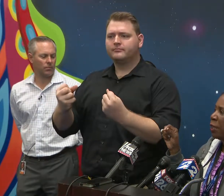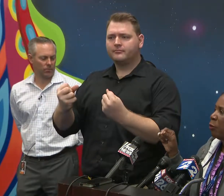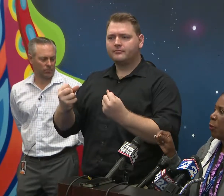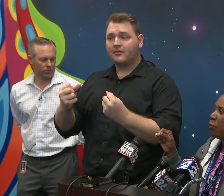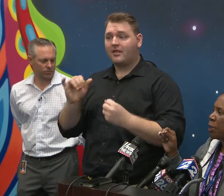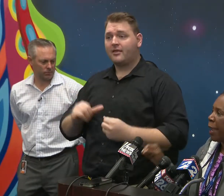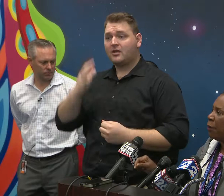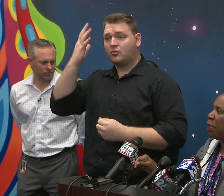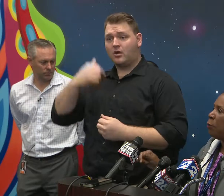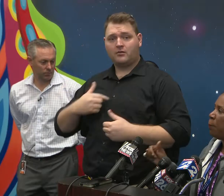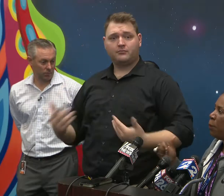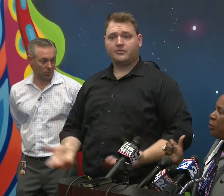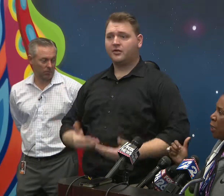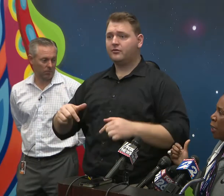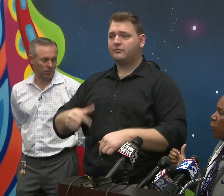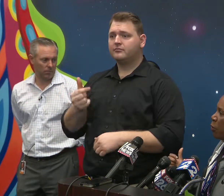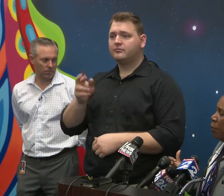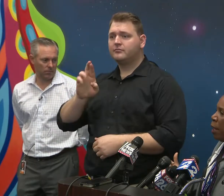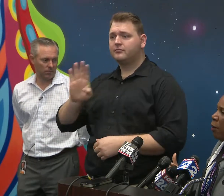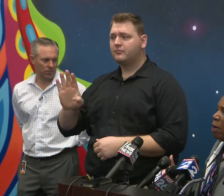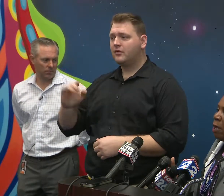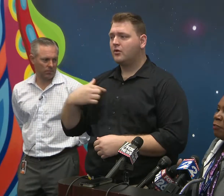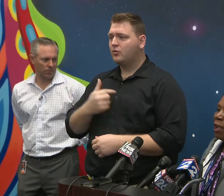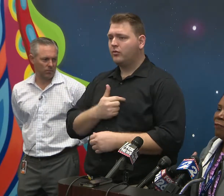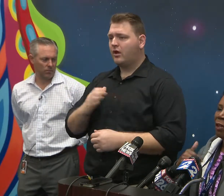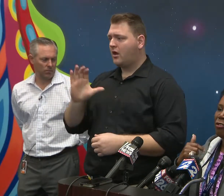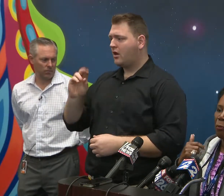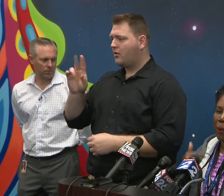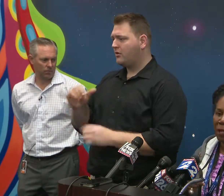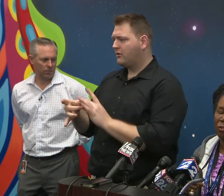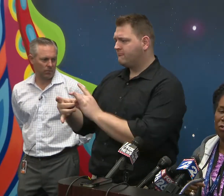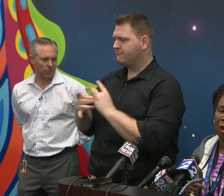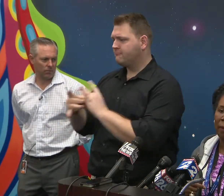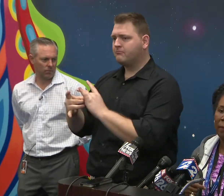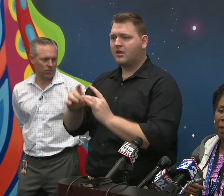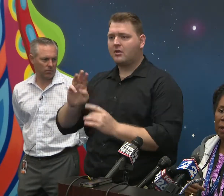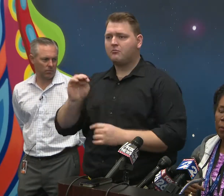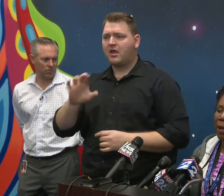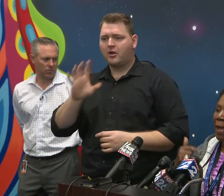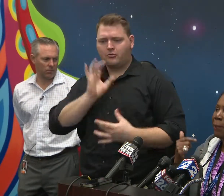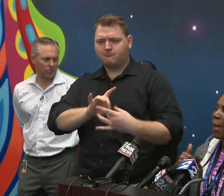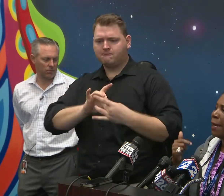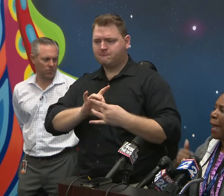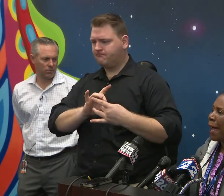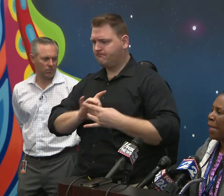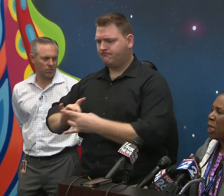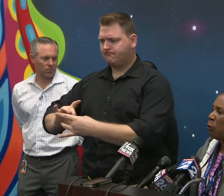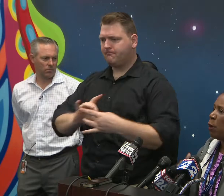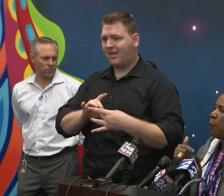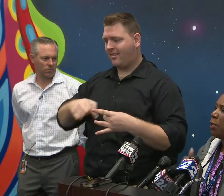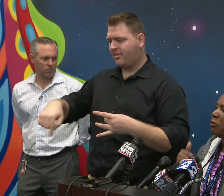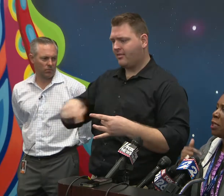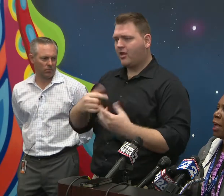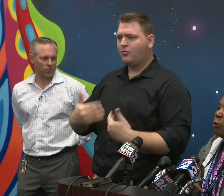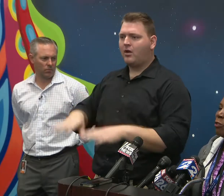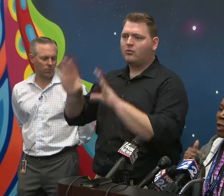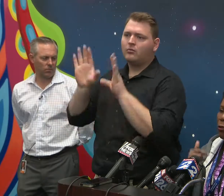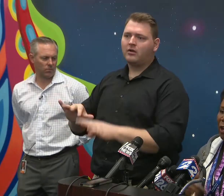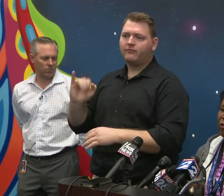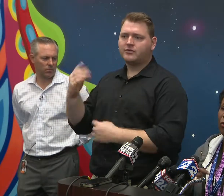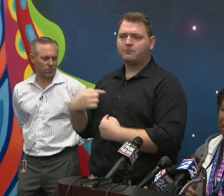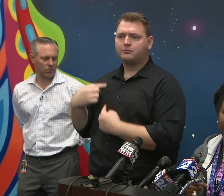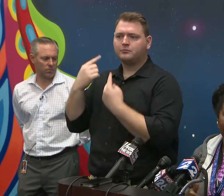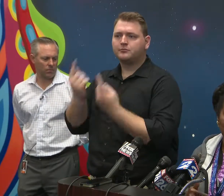pulling together with the county. We're pulling together with the mayor. They have done a stupendous job. But I'm not an I here. We're pulling together